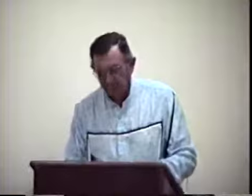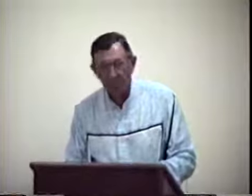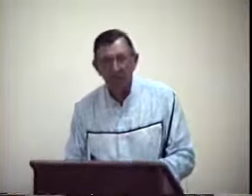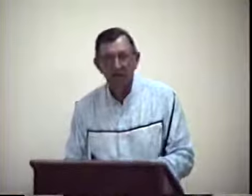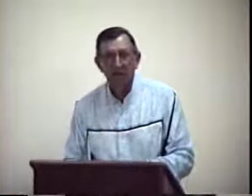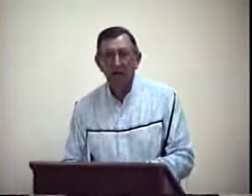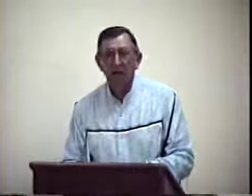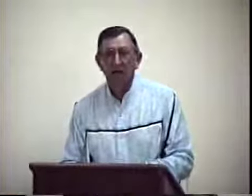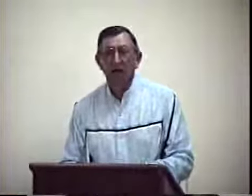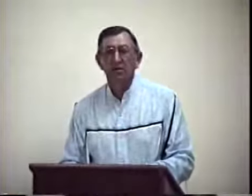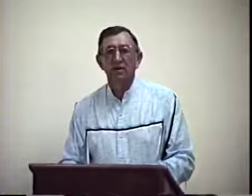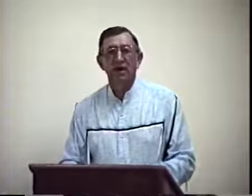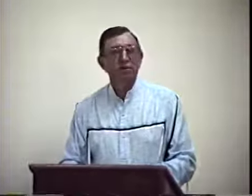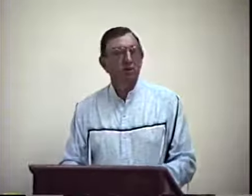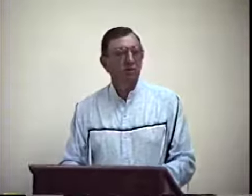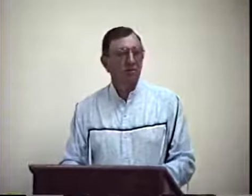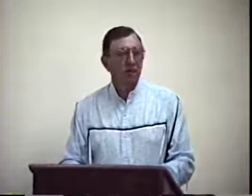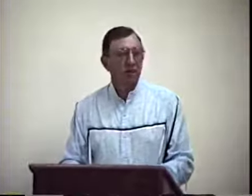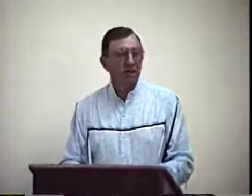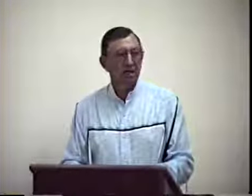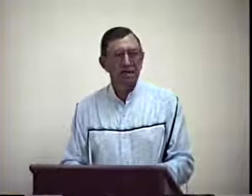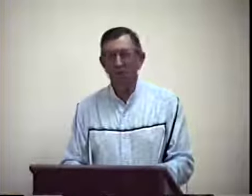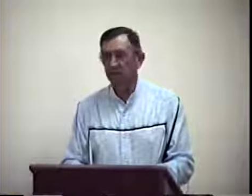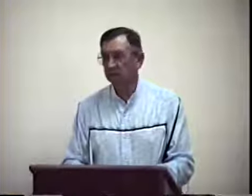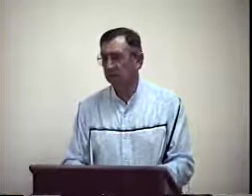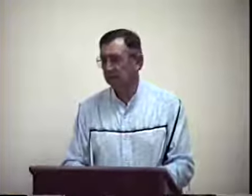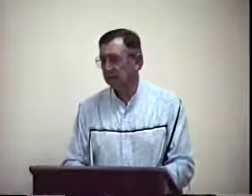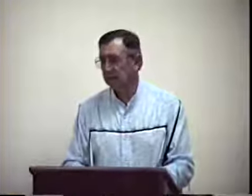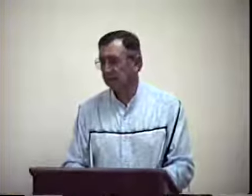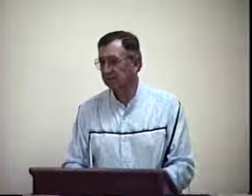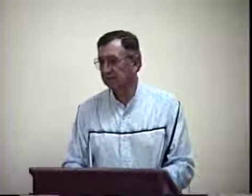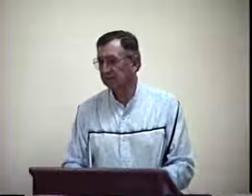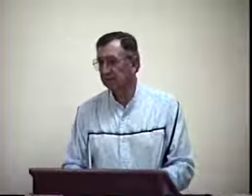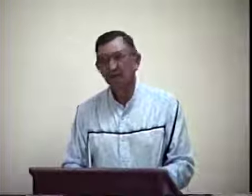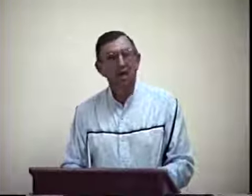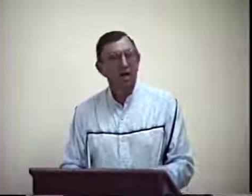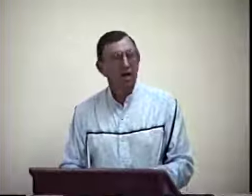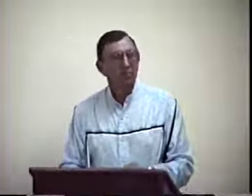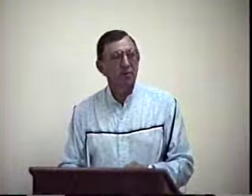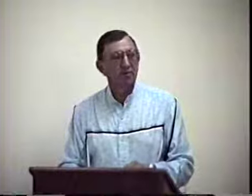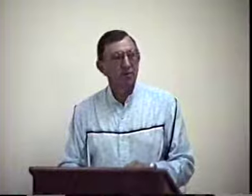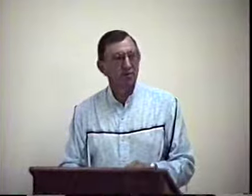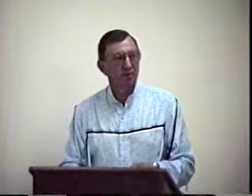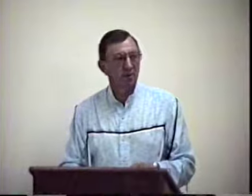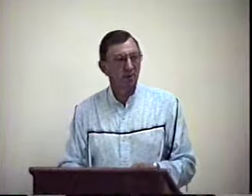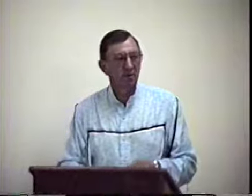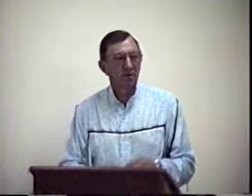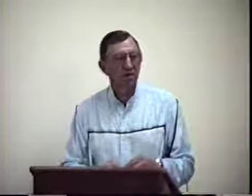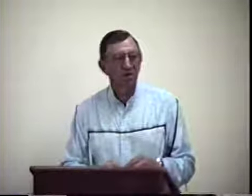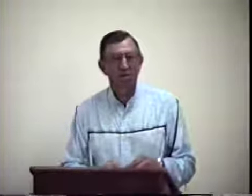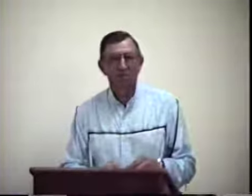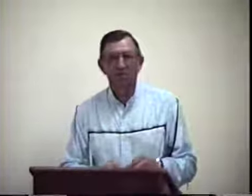up, and they will go ahead and tell us a little sign and be able to continue along